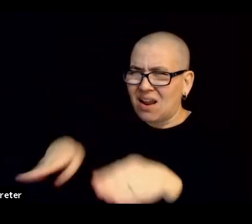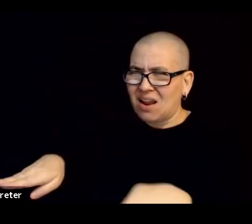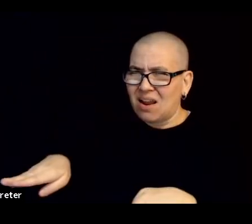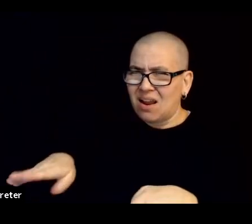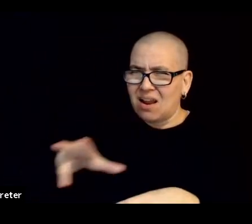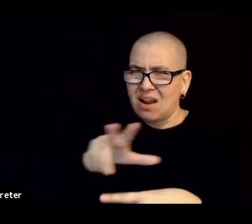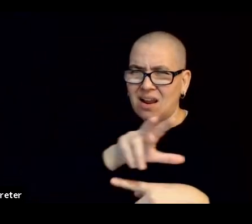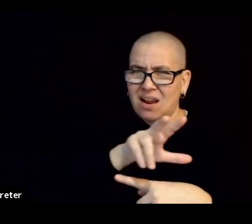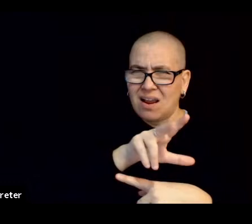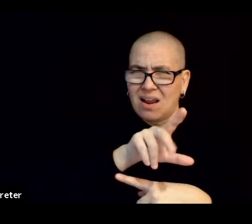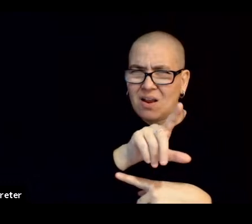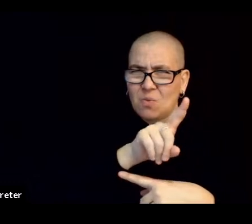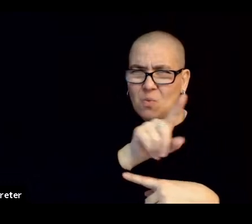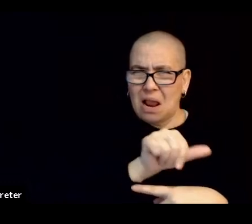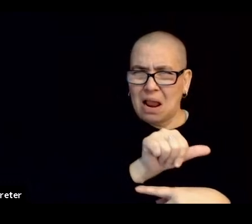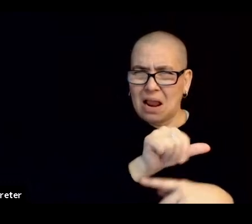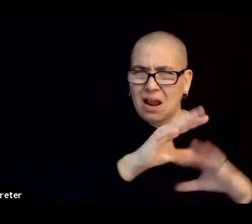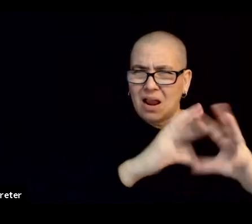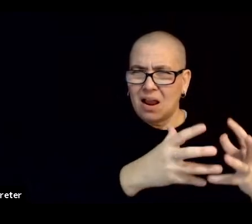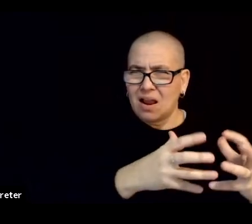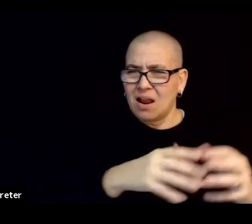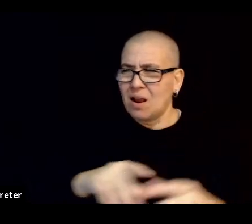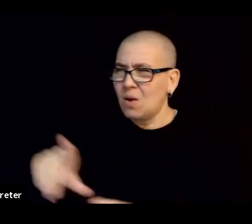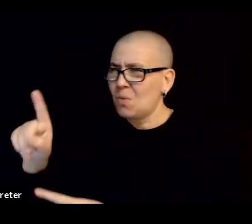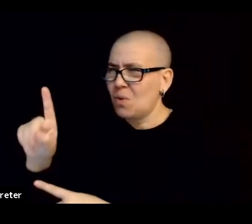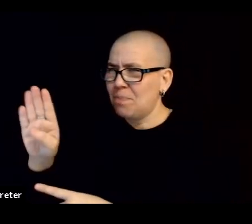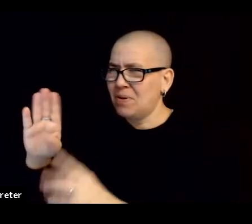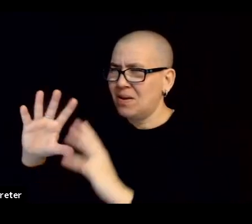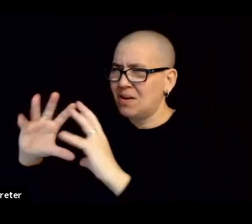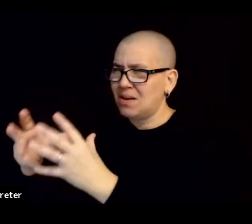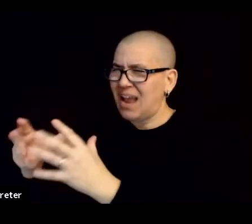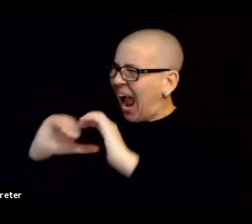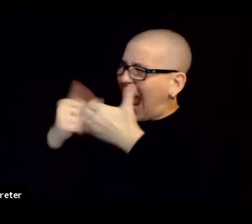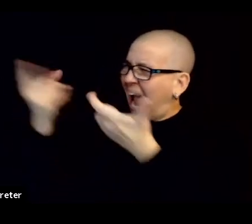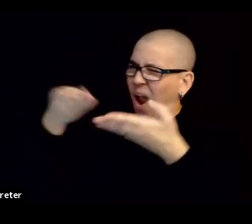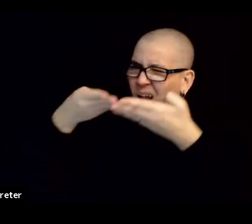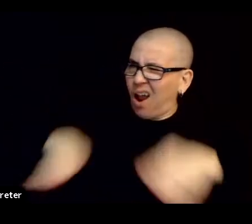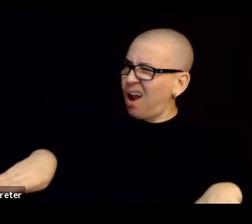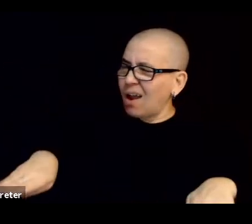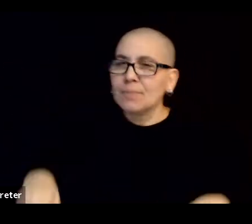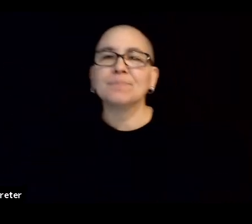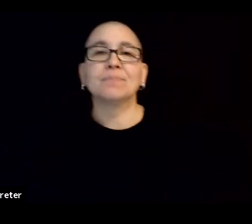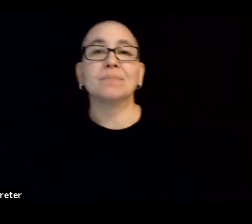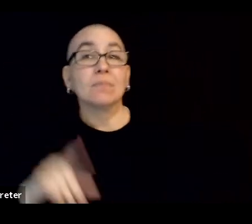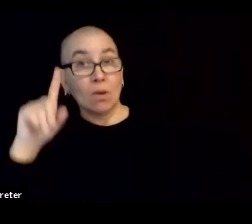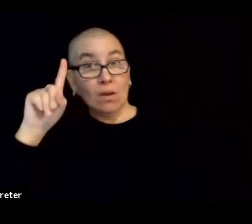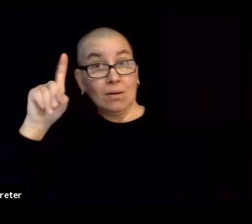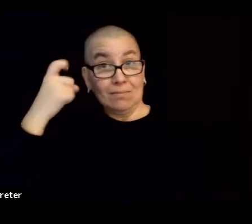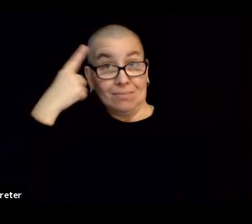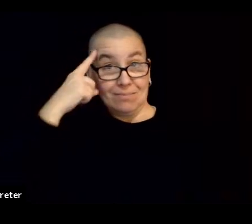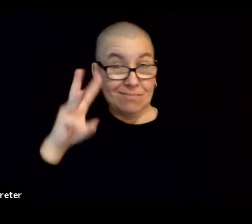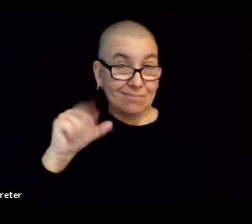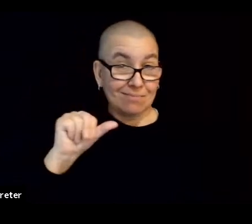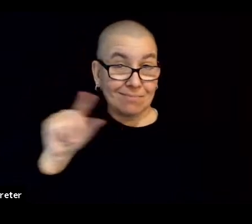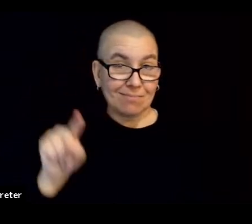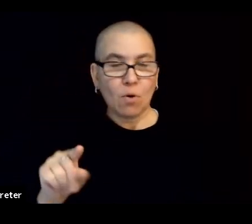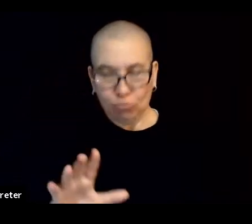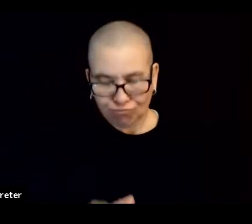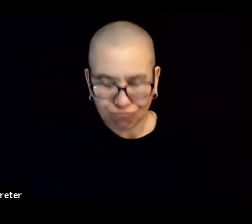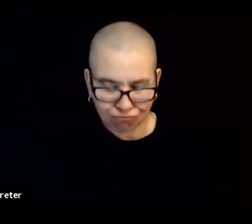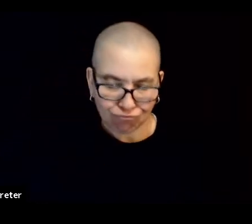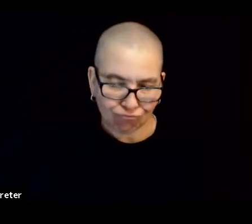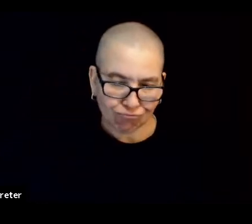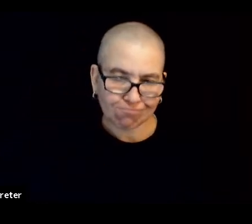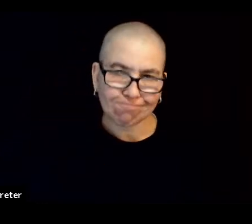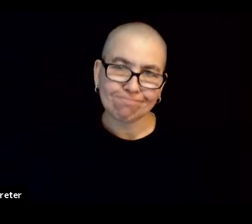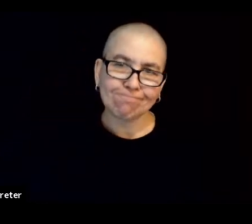allocated. I think I'll let Jan get that. I think 12,000 is the number, but I would mention, and Andrea might want to fill in.